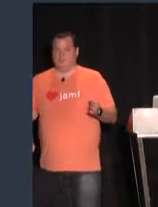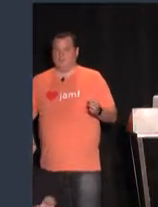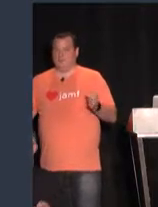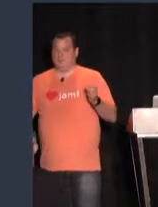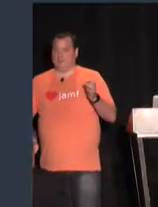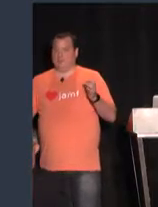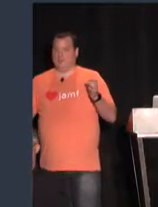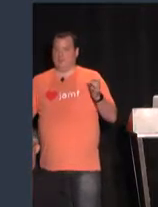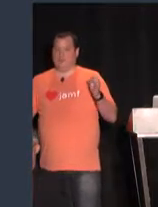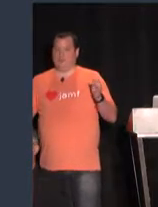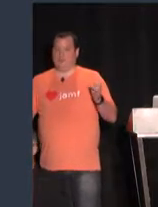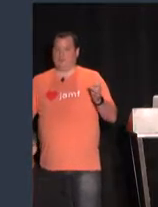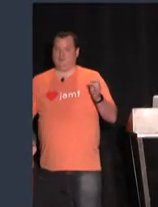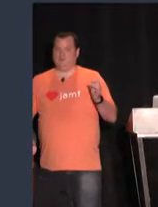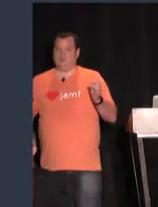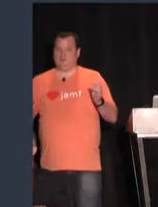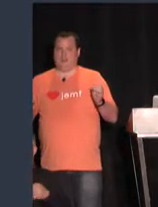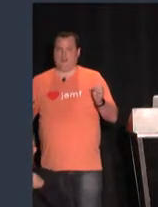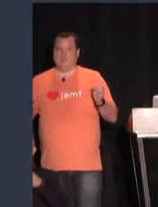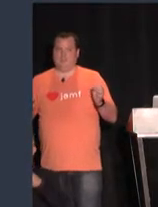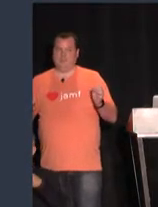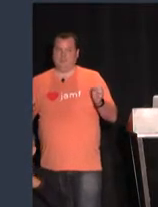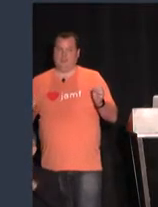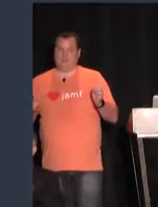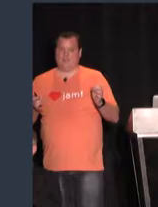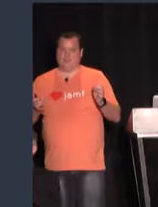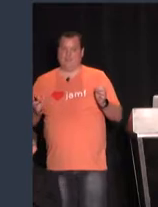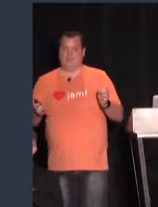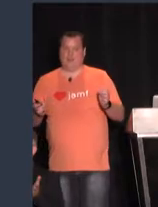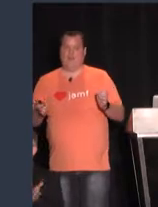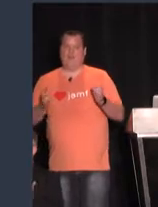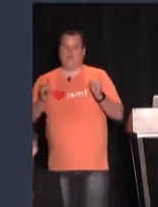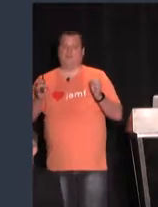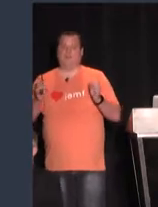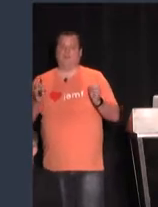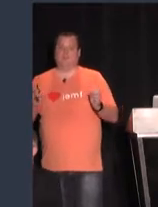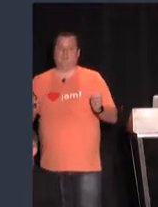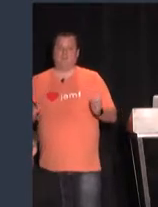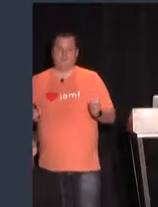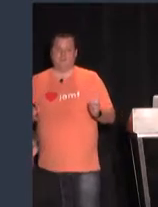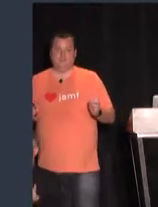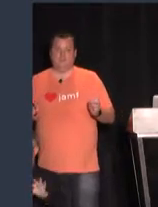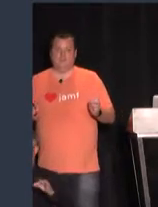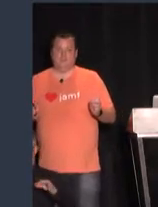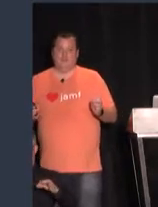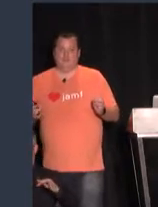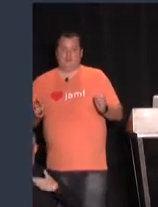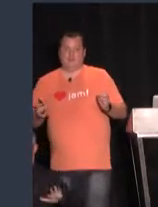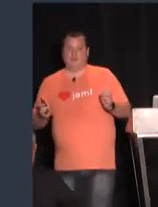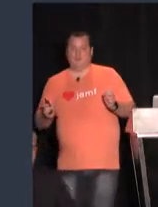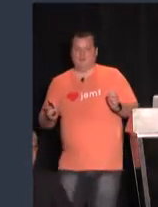and you've seen what a charging cable looks like in the students' hands after 1 year, they're disgusting.